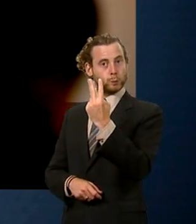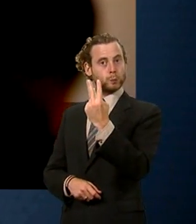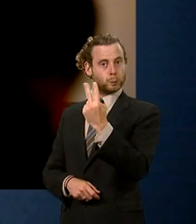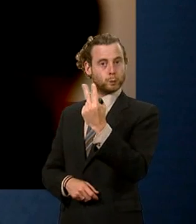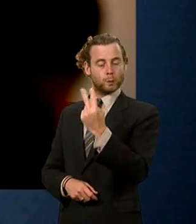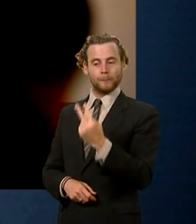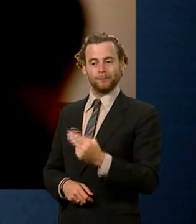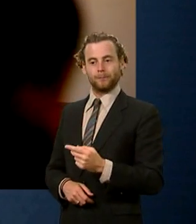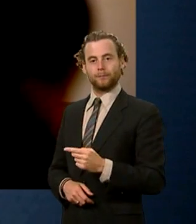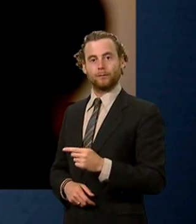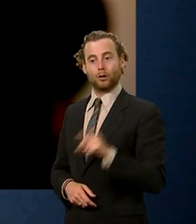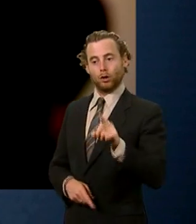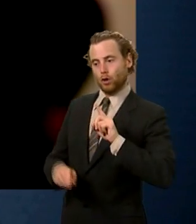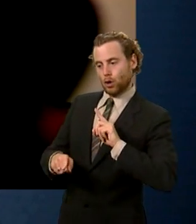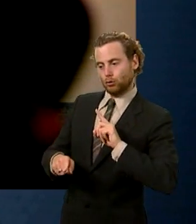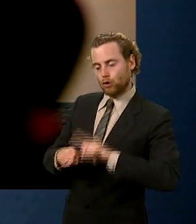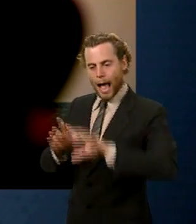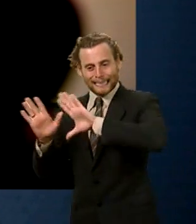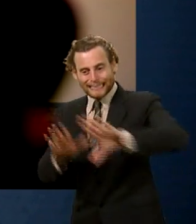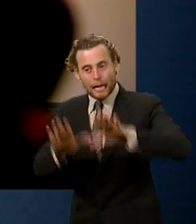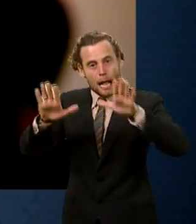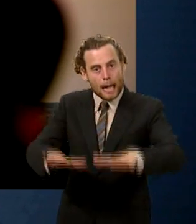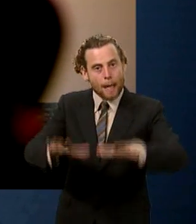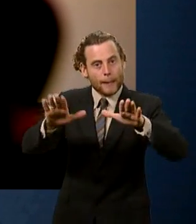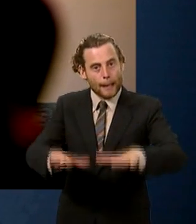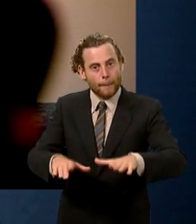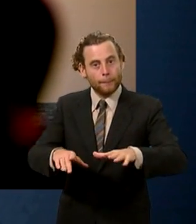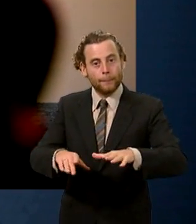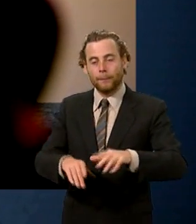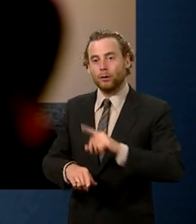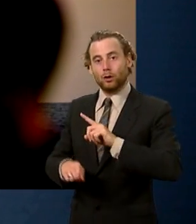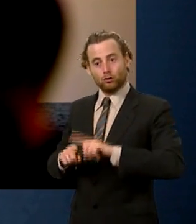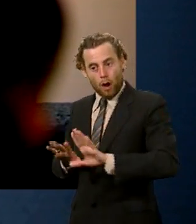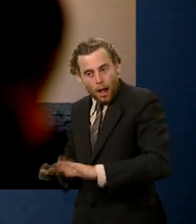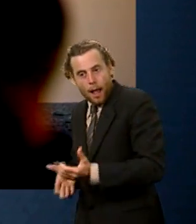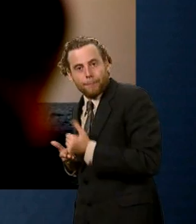They tried to pull away those trying to escalate the situation and finish us off.